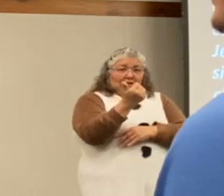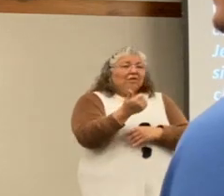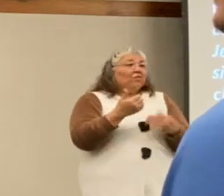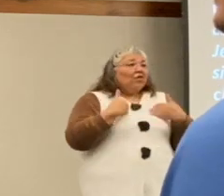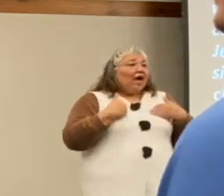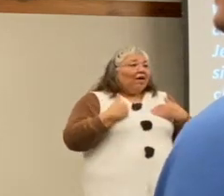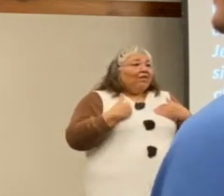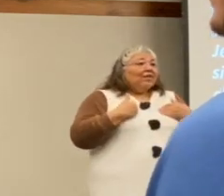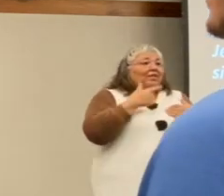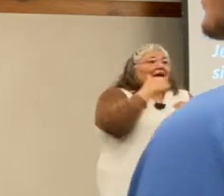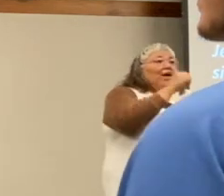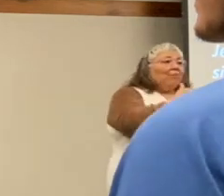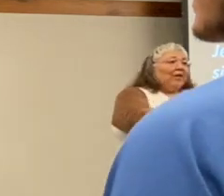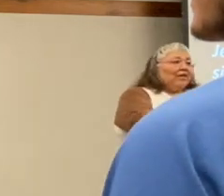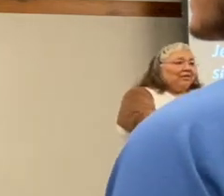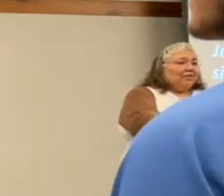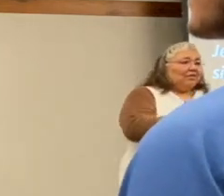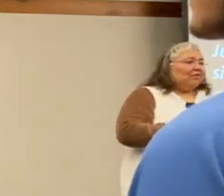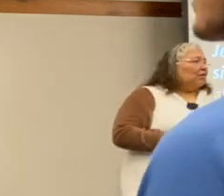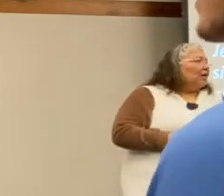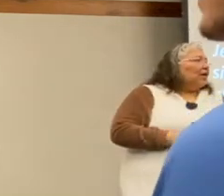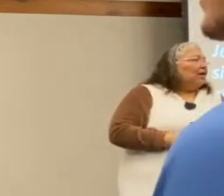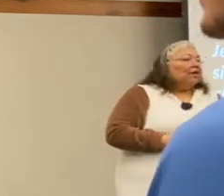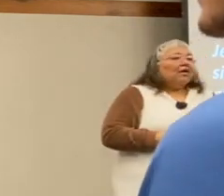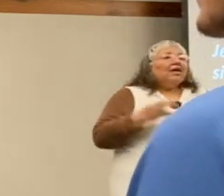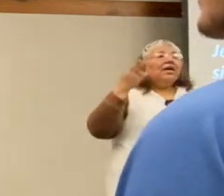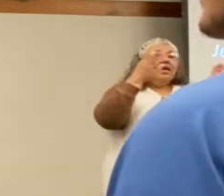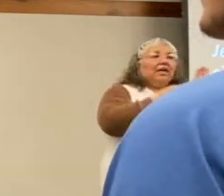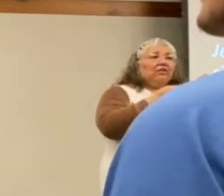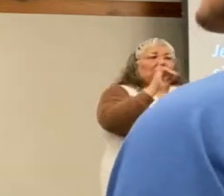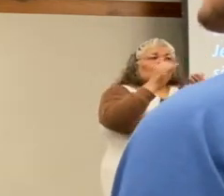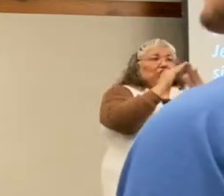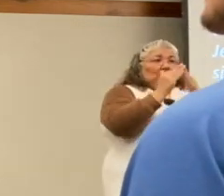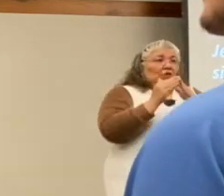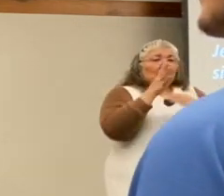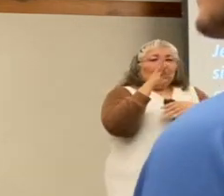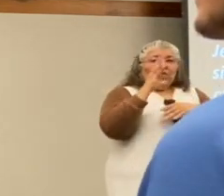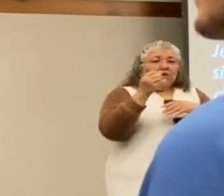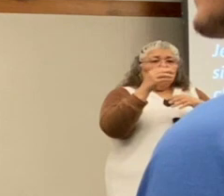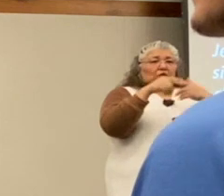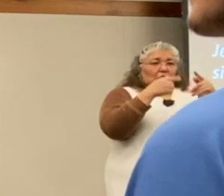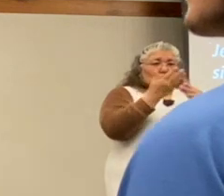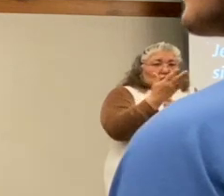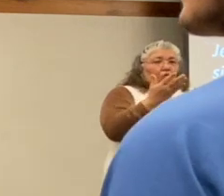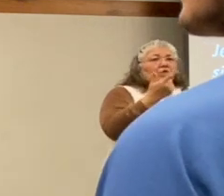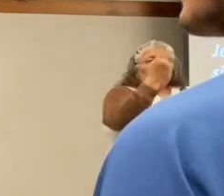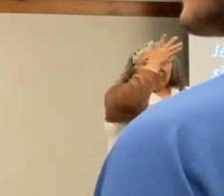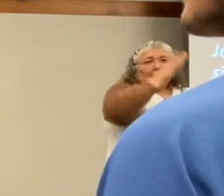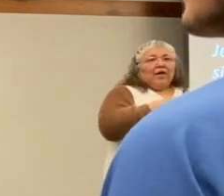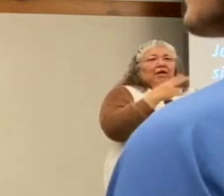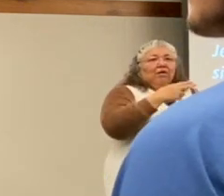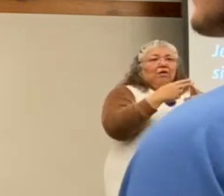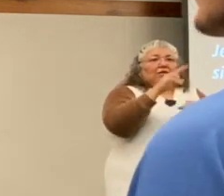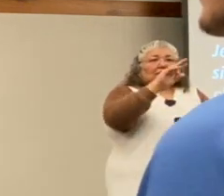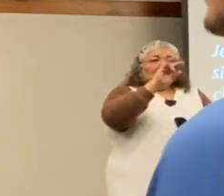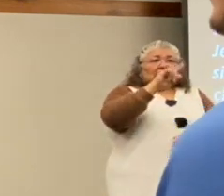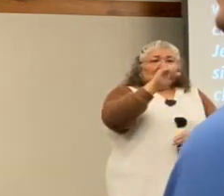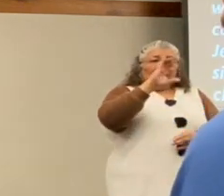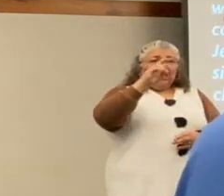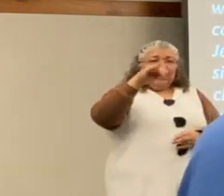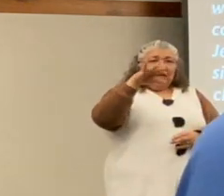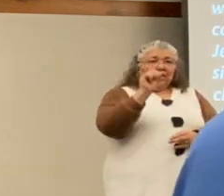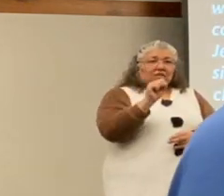got it, say amen. He entered Jericho and was passing through. There was a man named Zacchaeus who was a